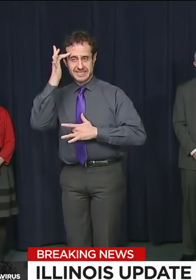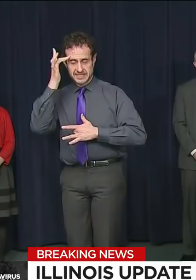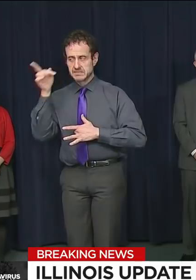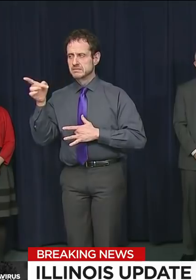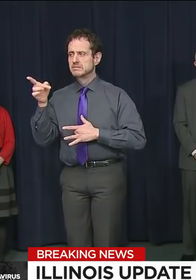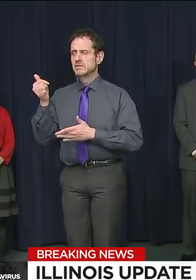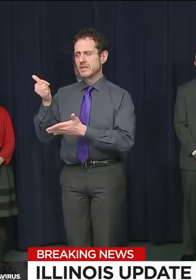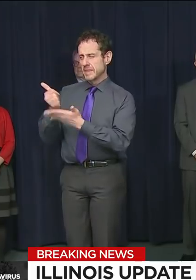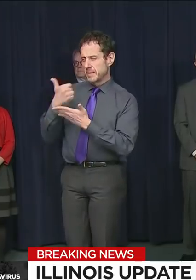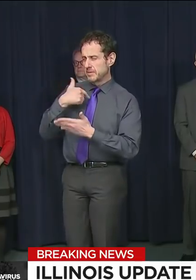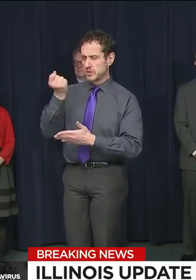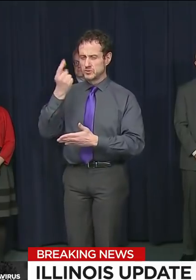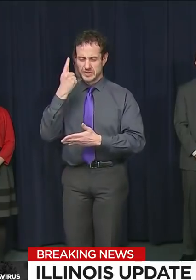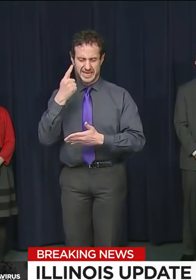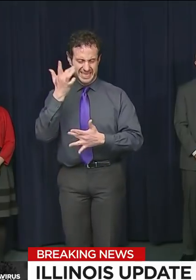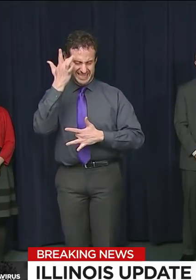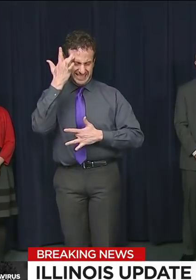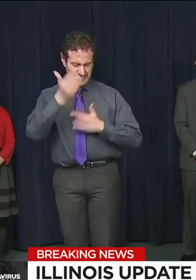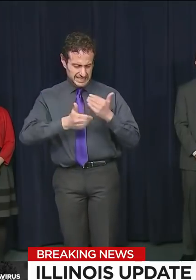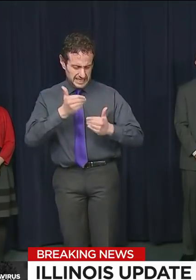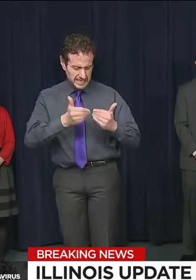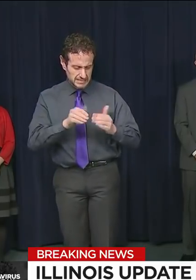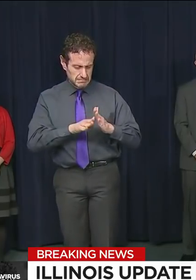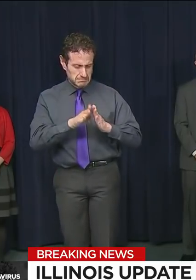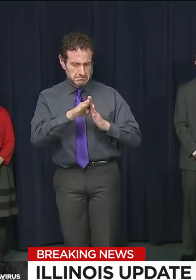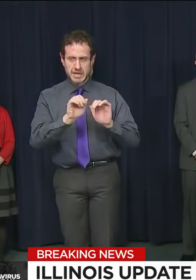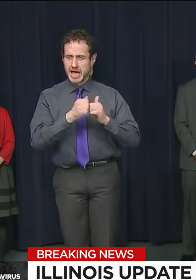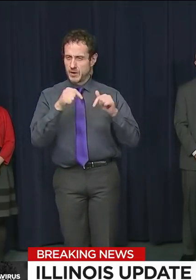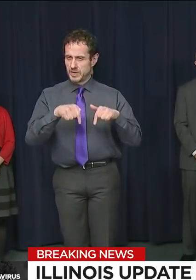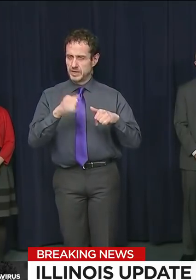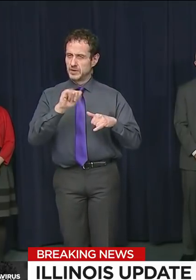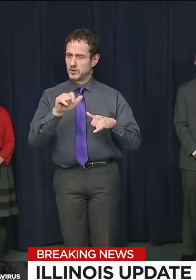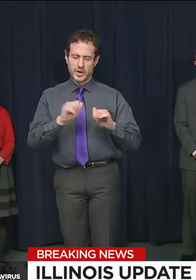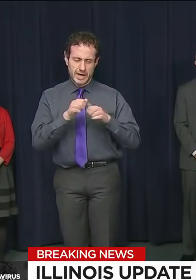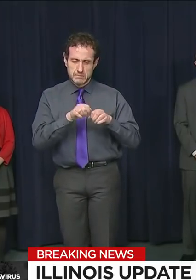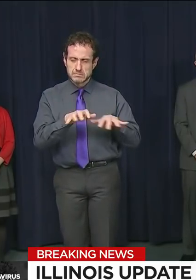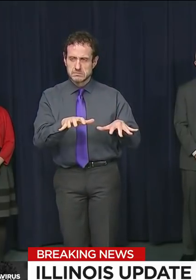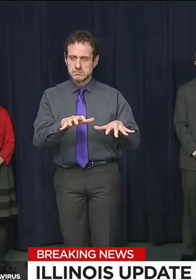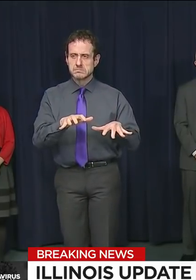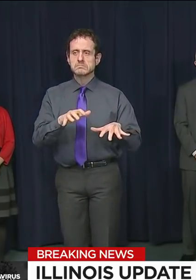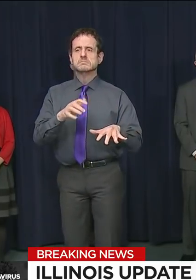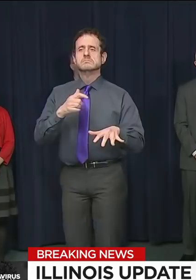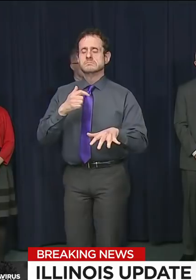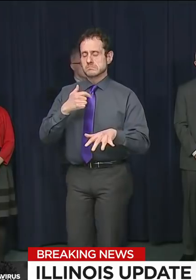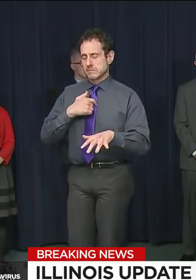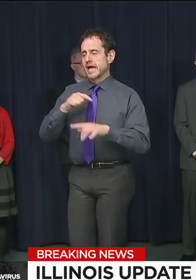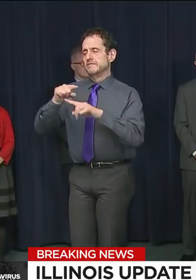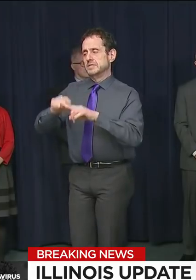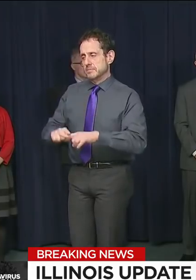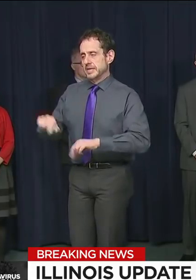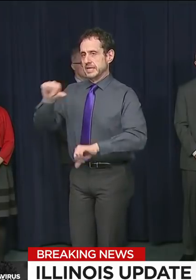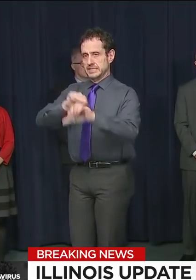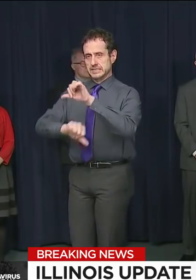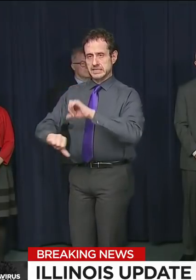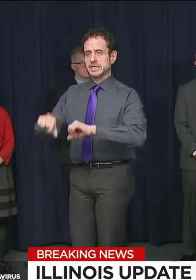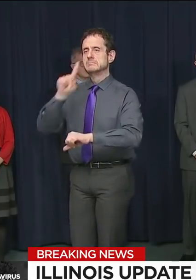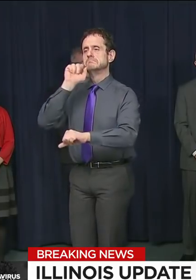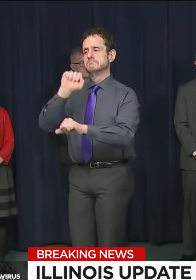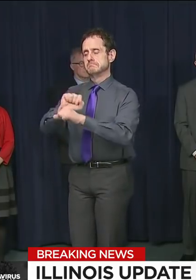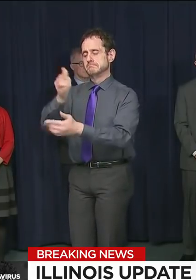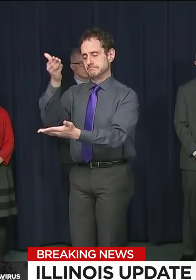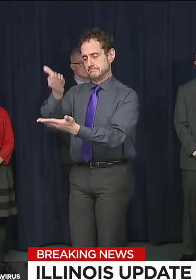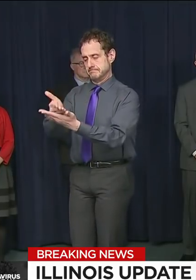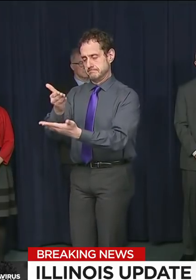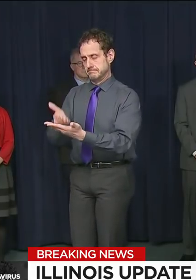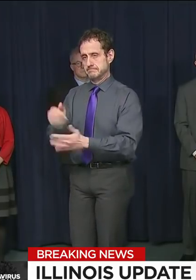Illinois. My bedrock has been to rely upon science, real, actual science